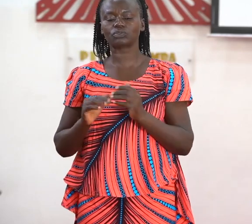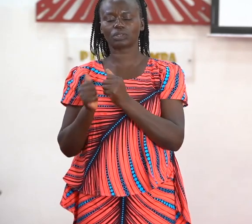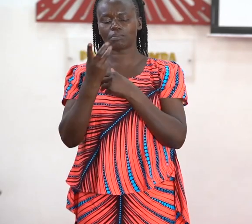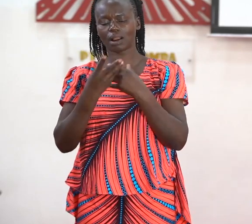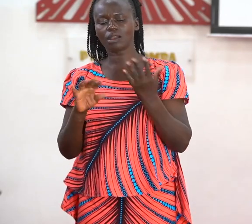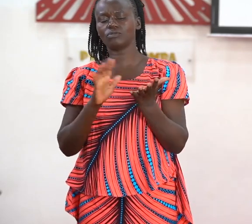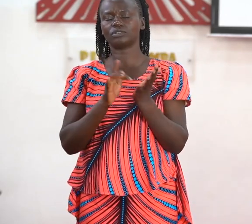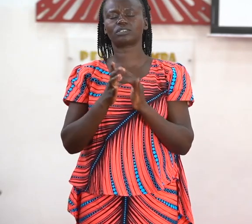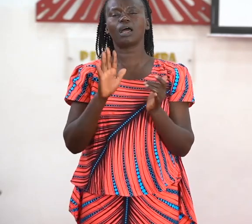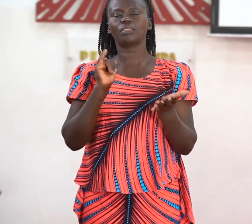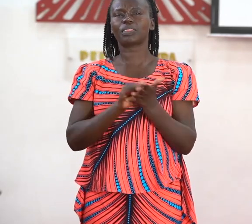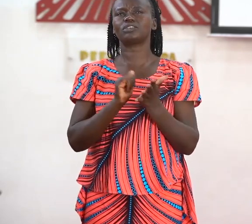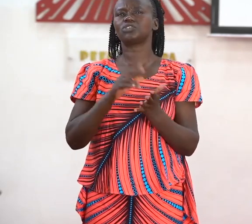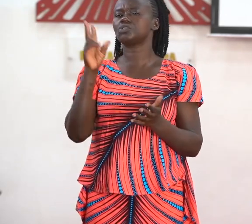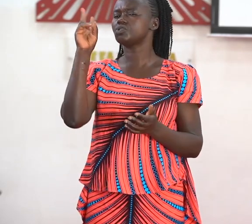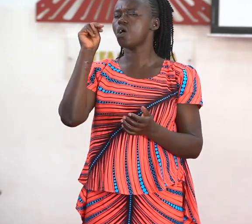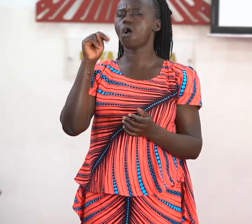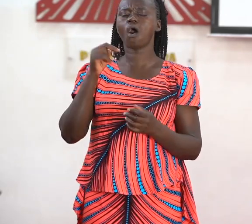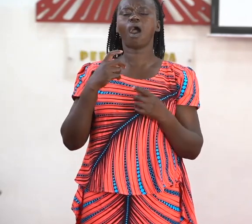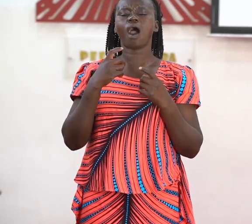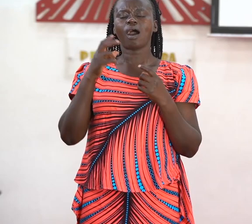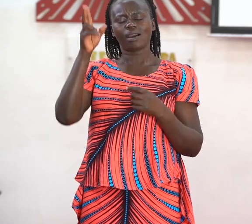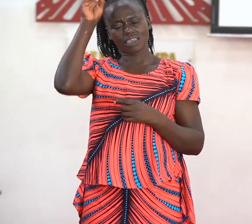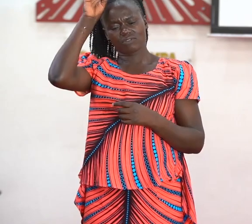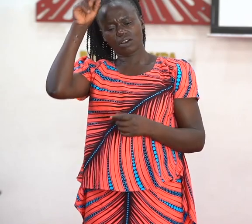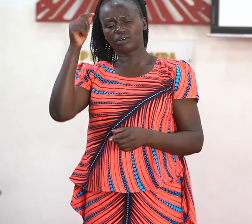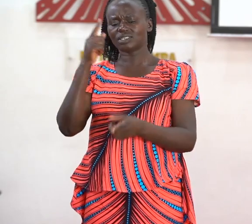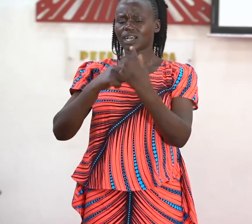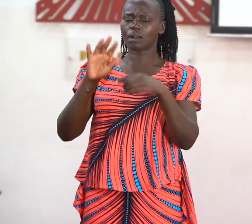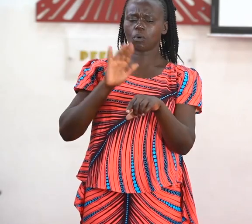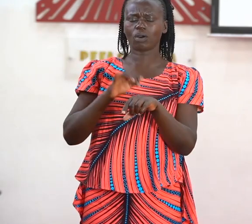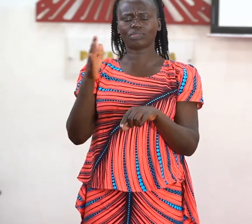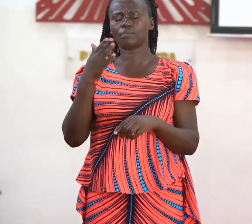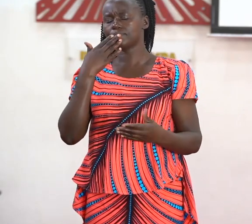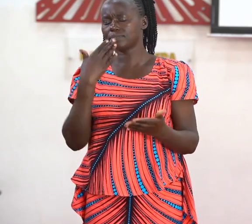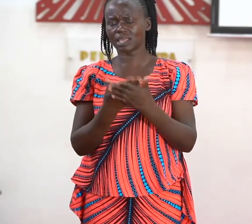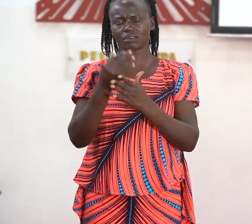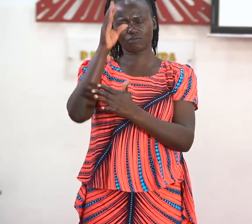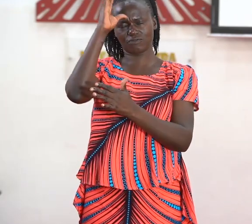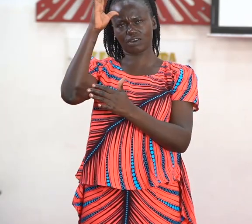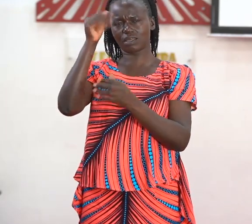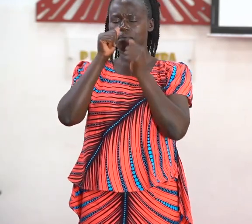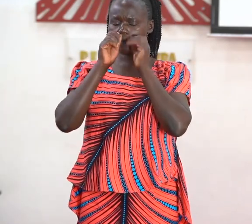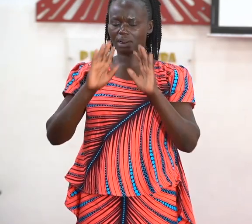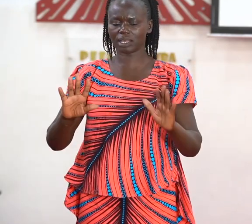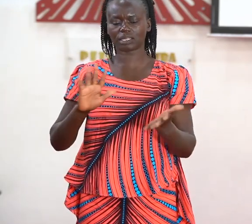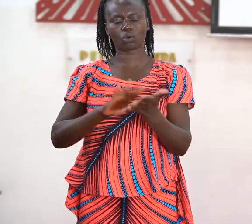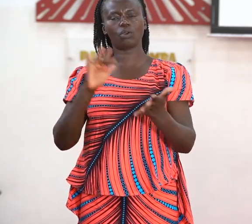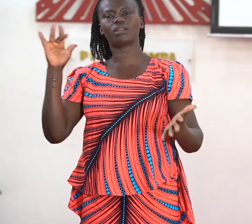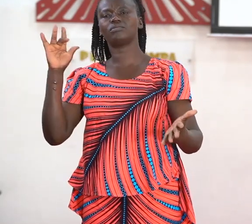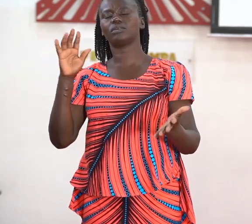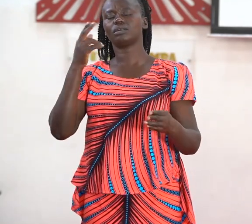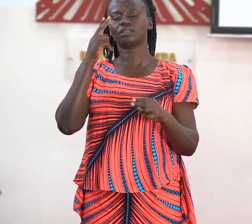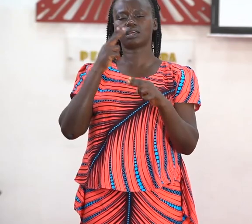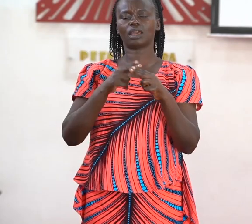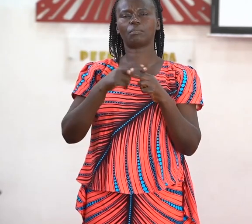that Father, no evil, no harm is going to come upon him. Thank you, Father. Be blessed, be glorified. In